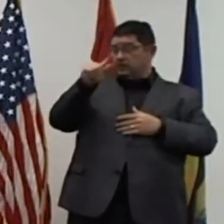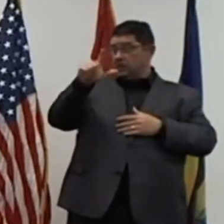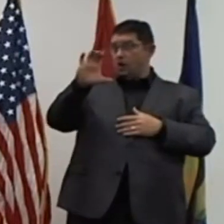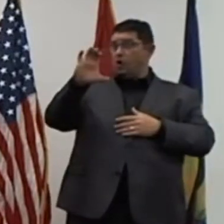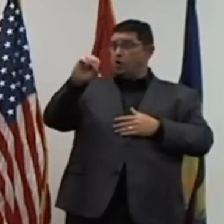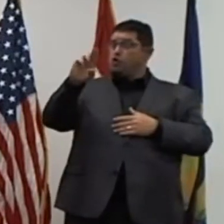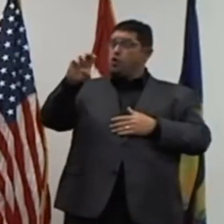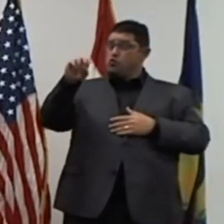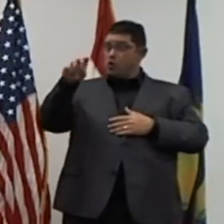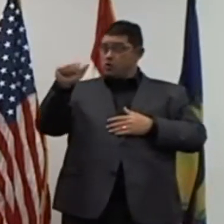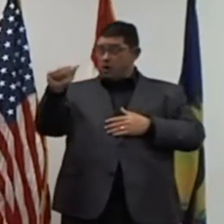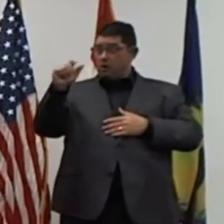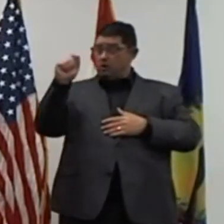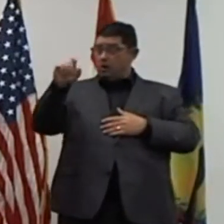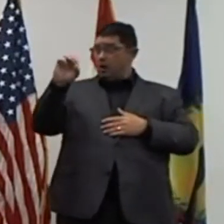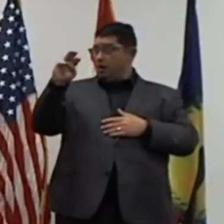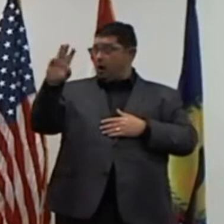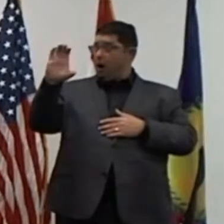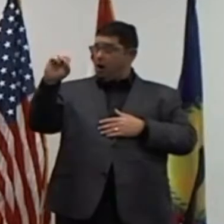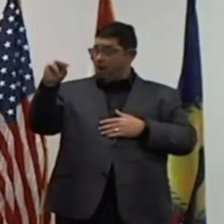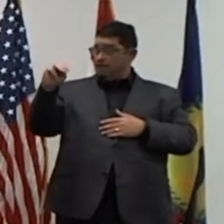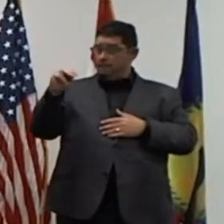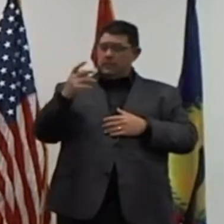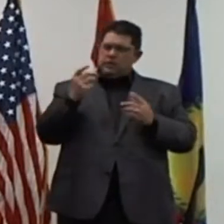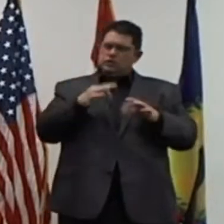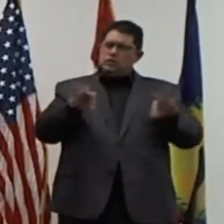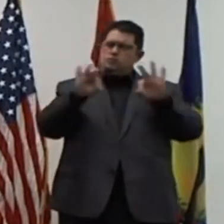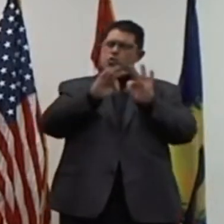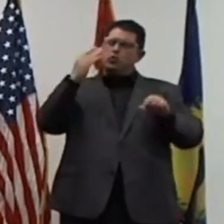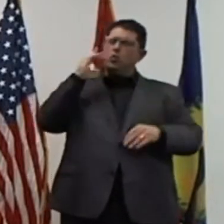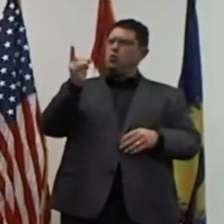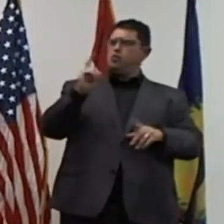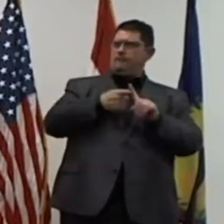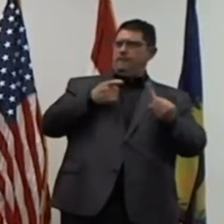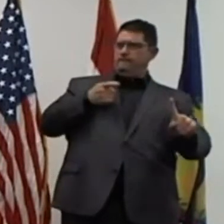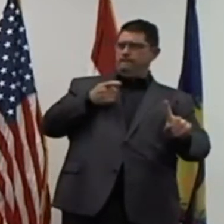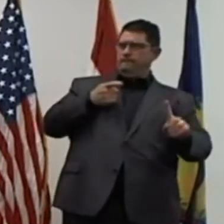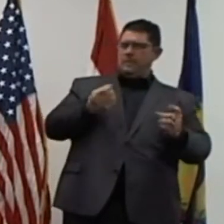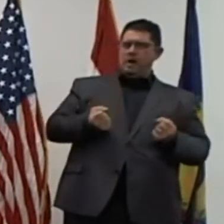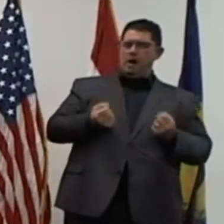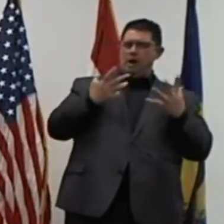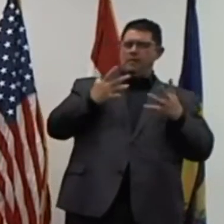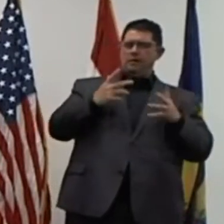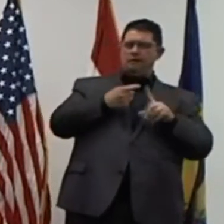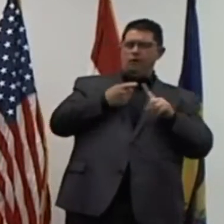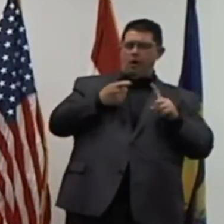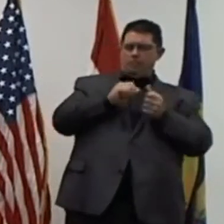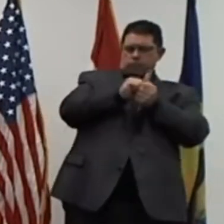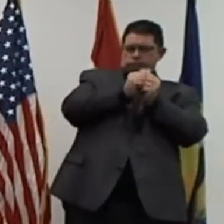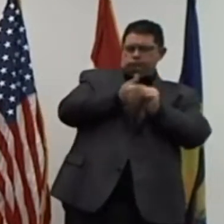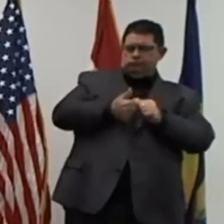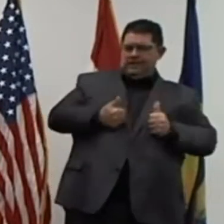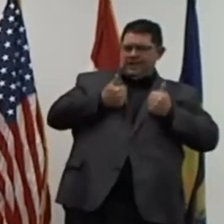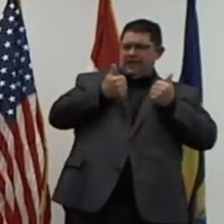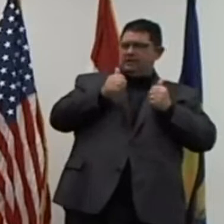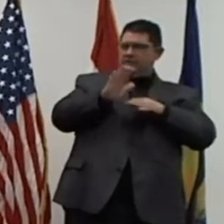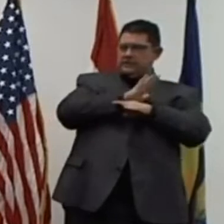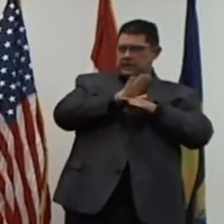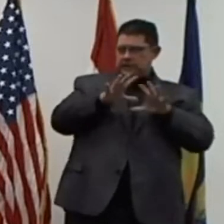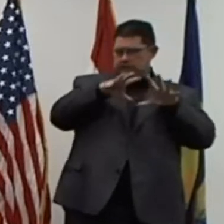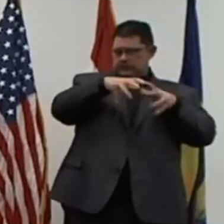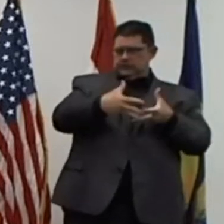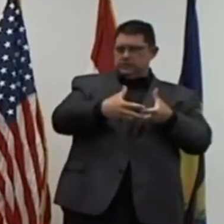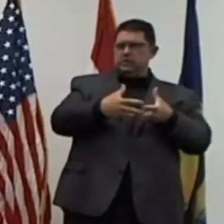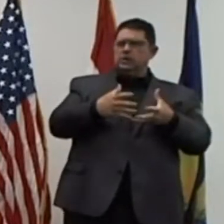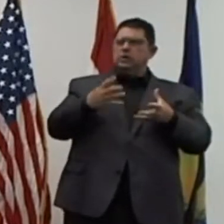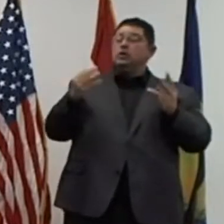stlcorona.com. And it's important to know where they're coming from, how many of those are coming from congregated living facilities. We are doing many